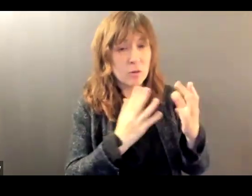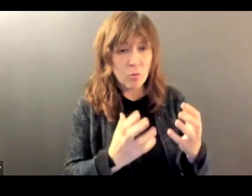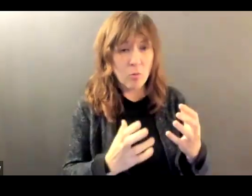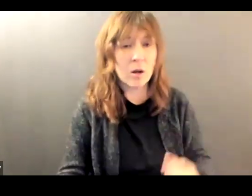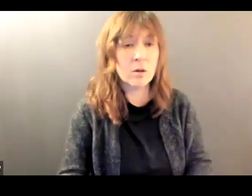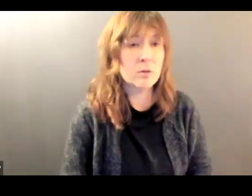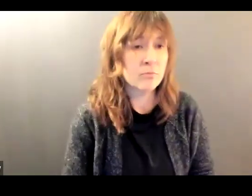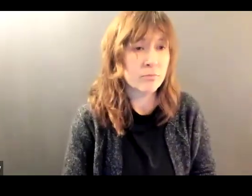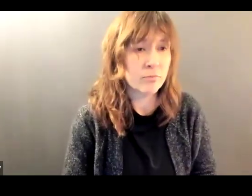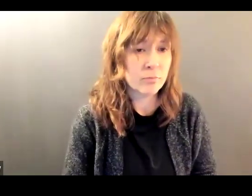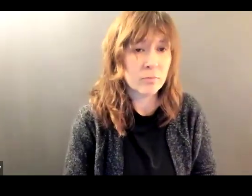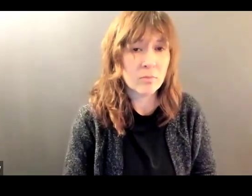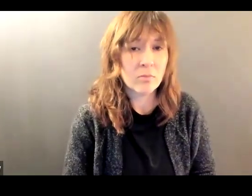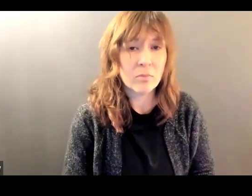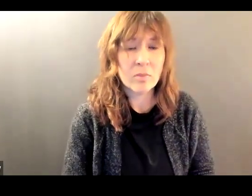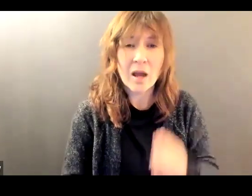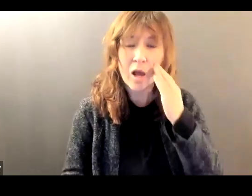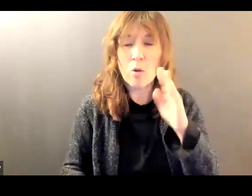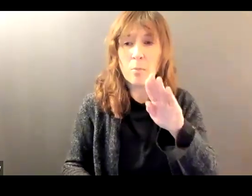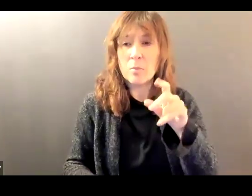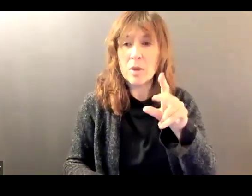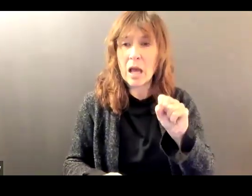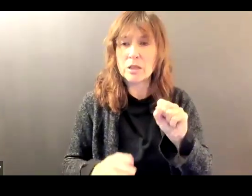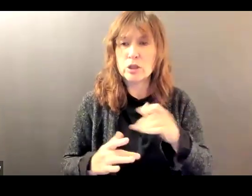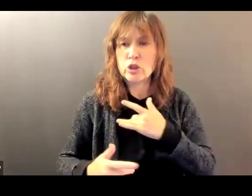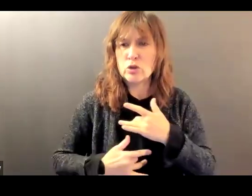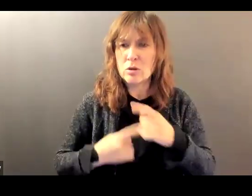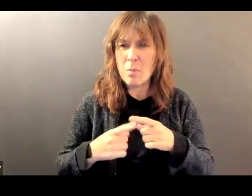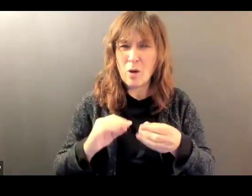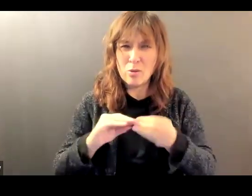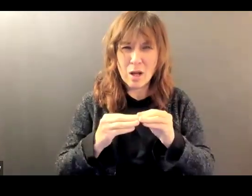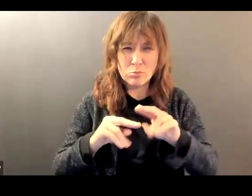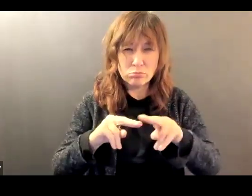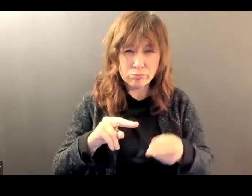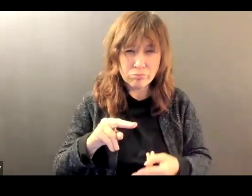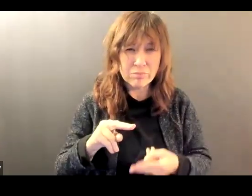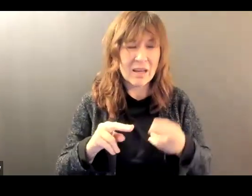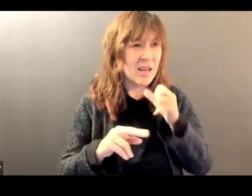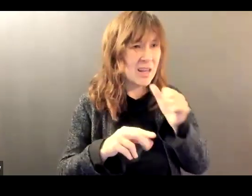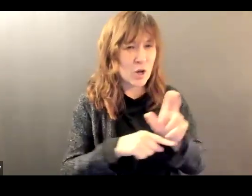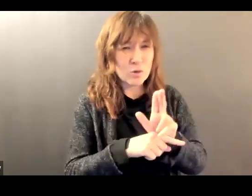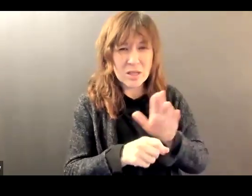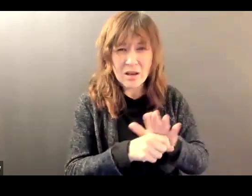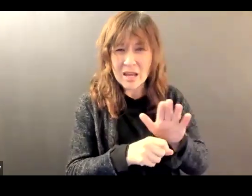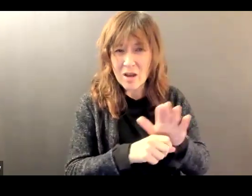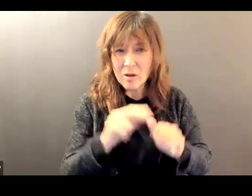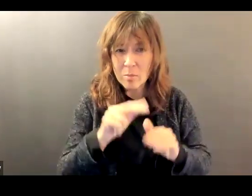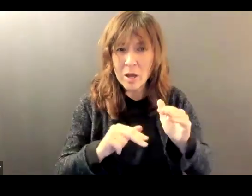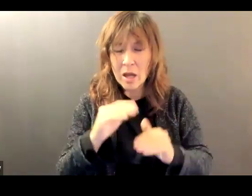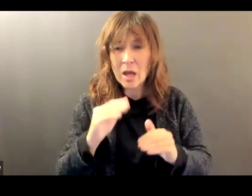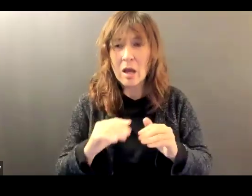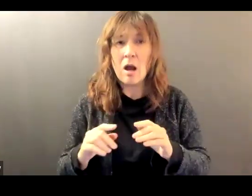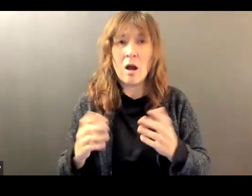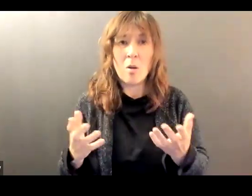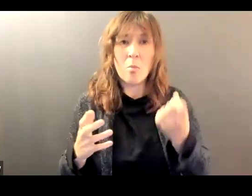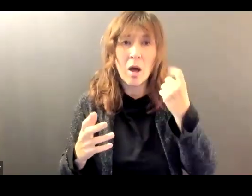district's concerns about falling enrollment and school underutilization. This is a real issue, but instead of working to preserve school communities that are in demand and